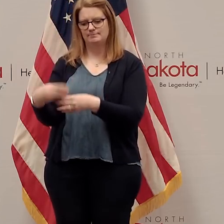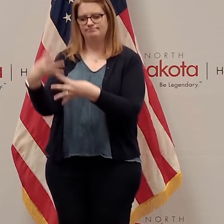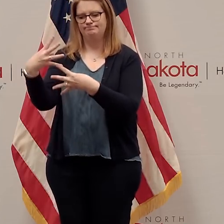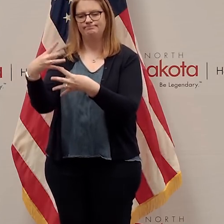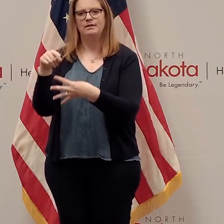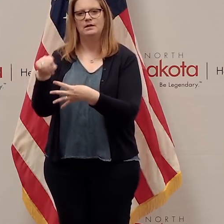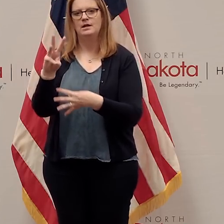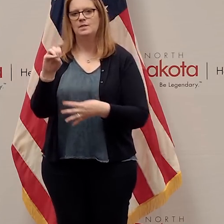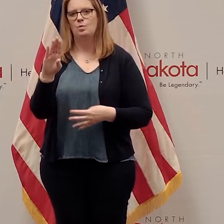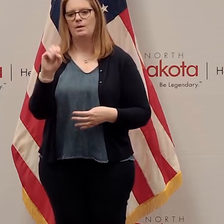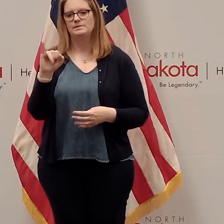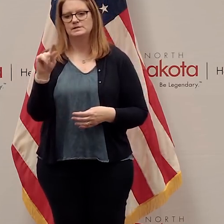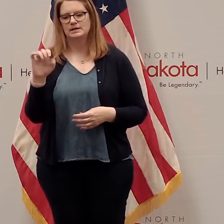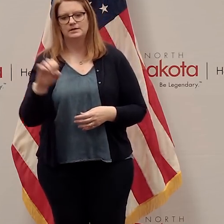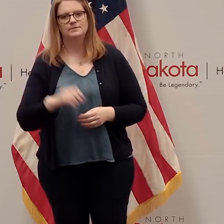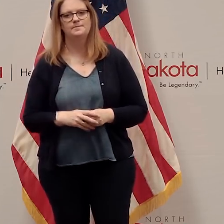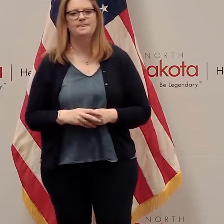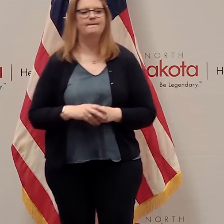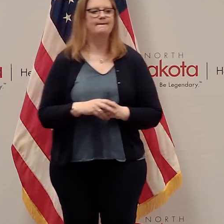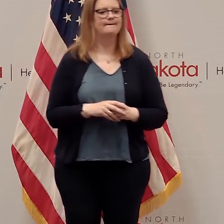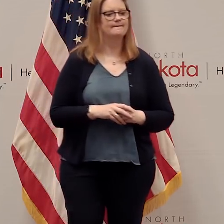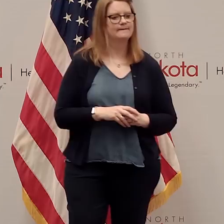website.